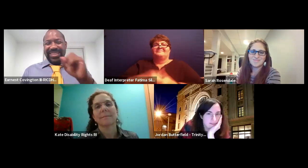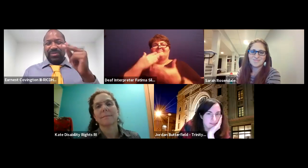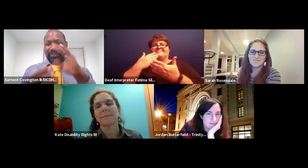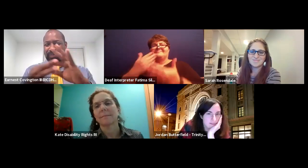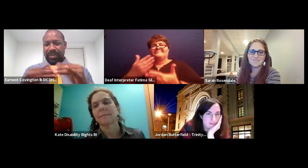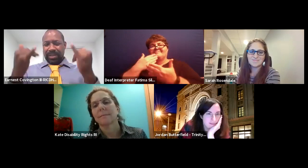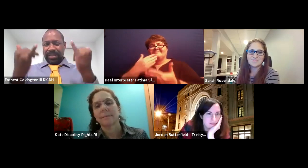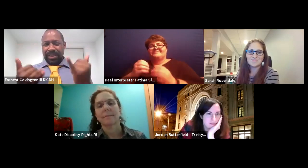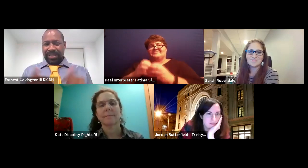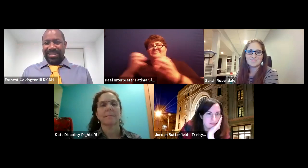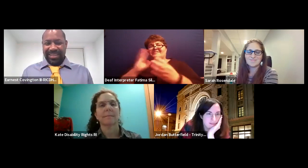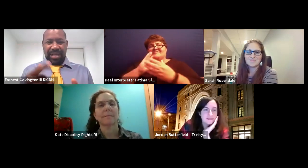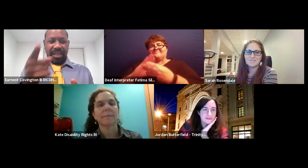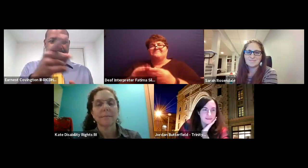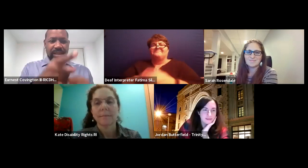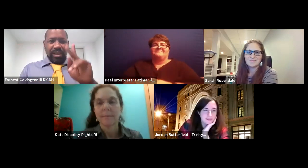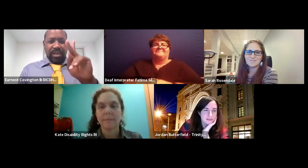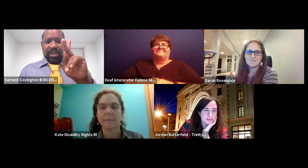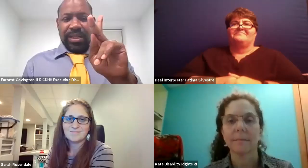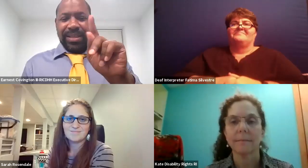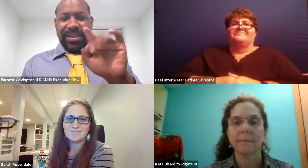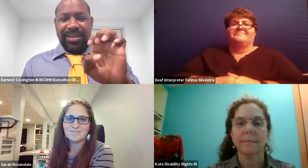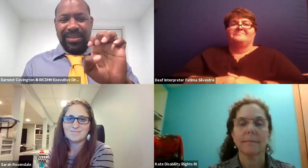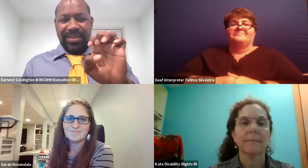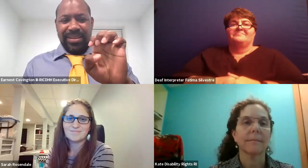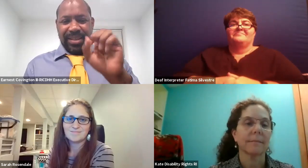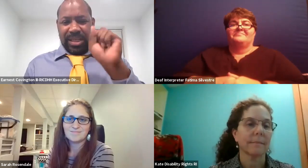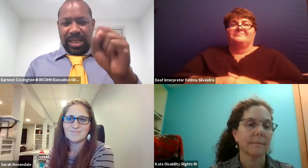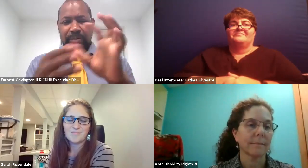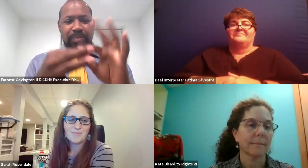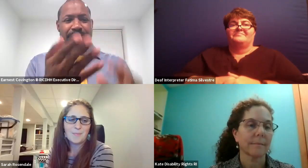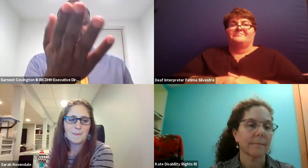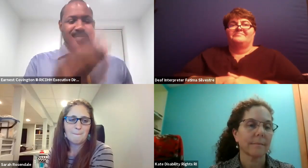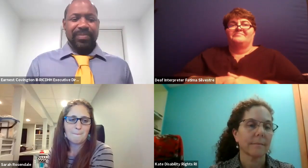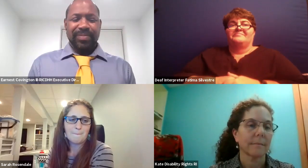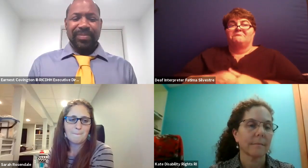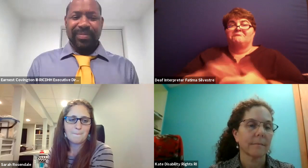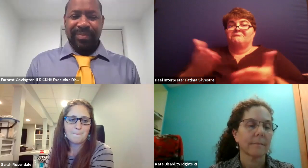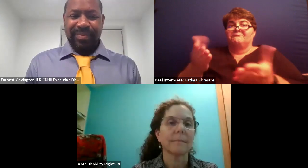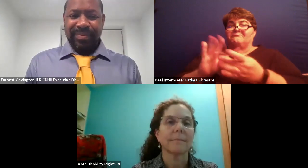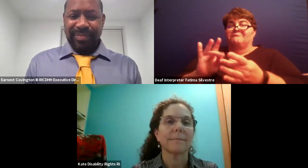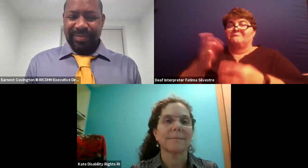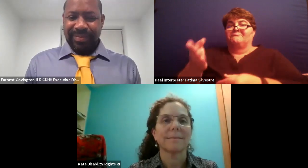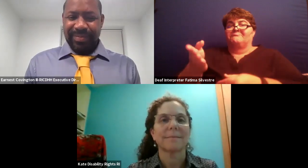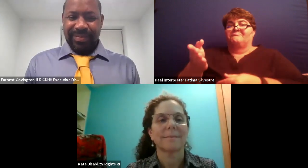Oh, thanks so much, Sarah. Really appreciated hearing from you. And now we have